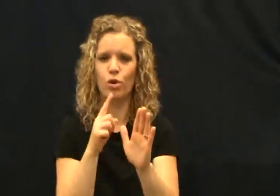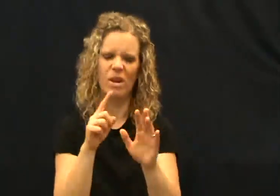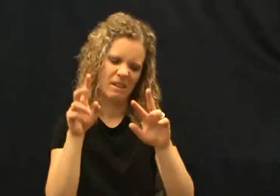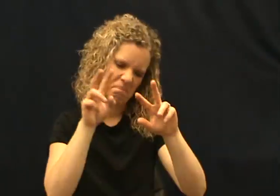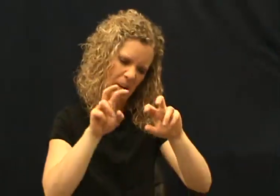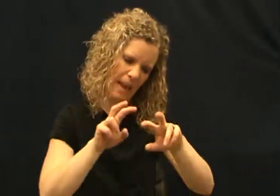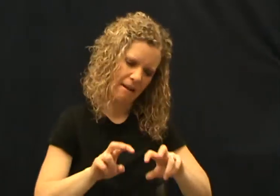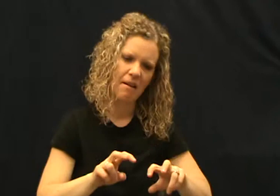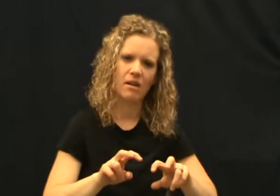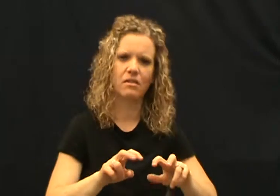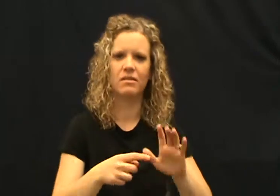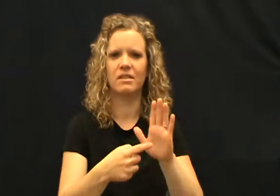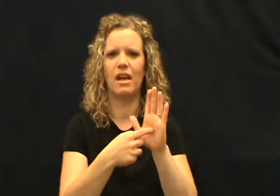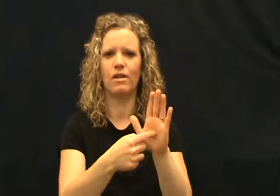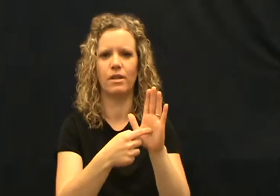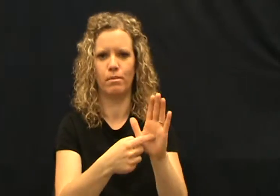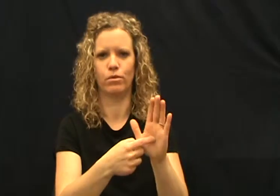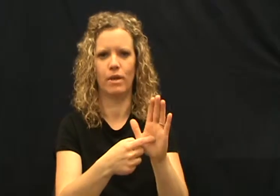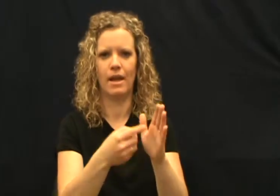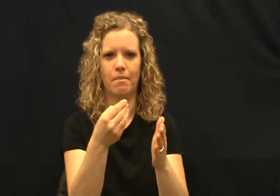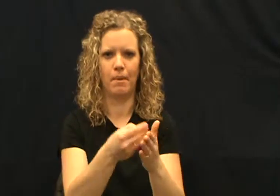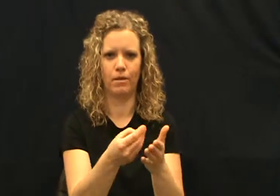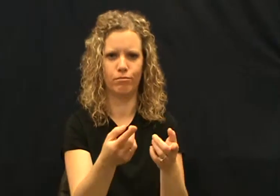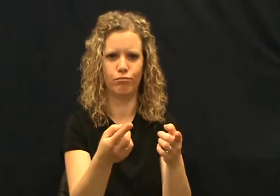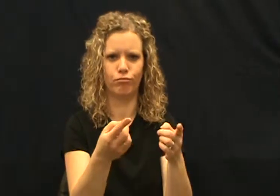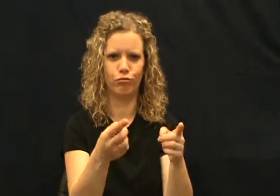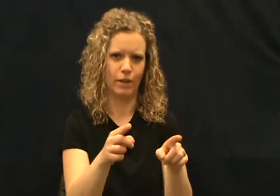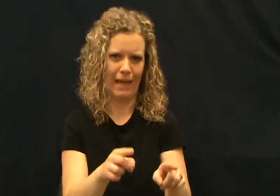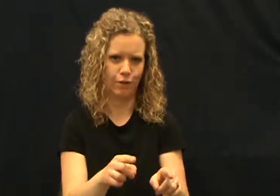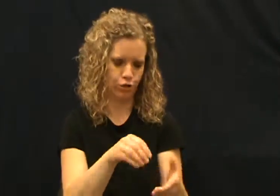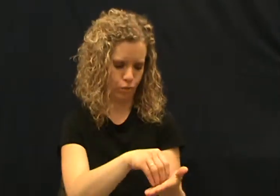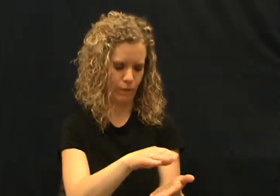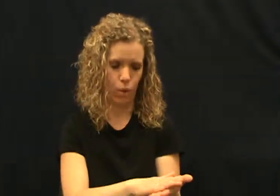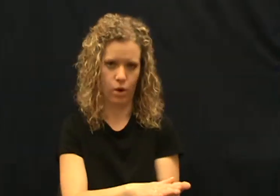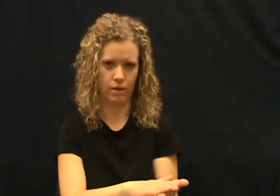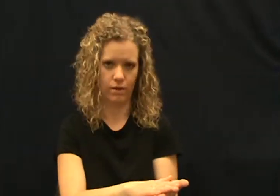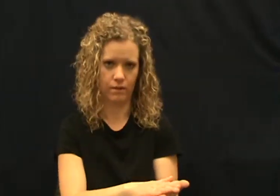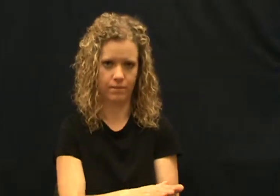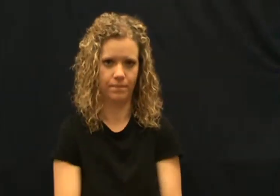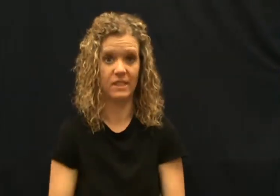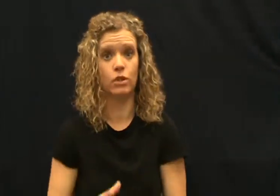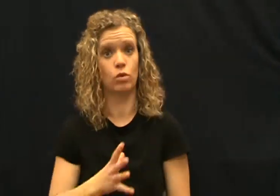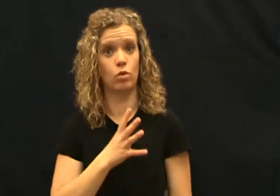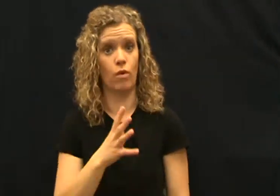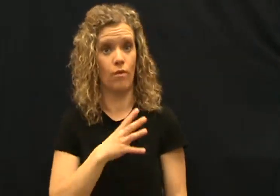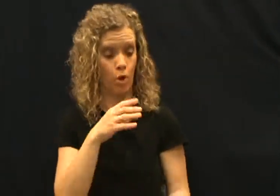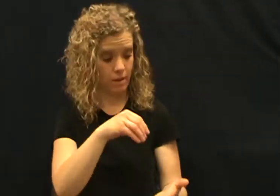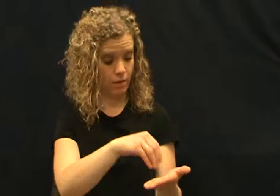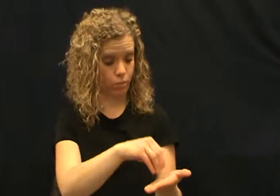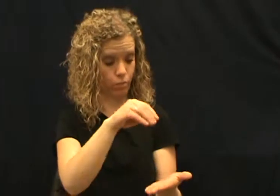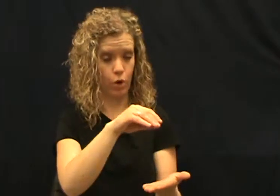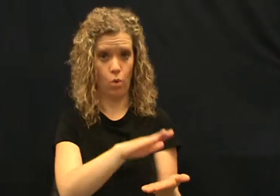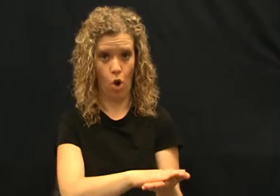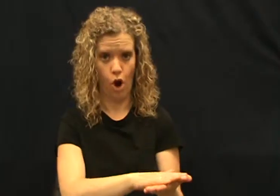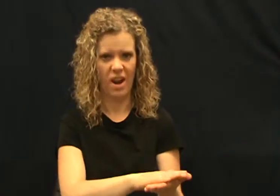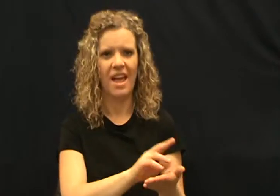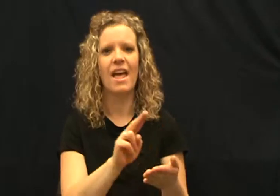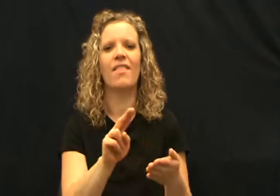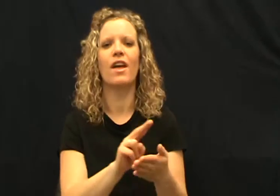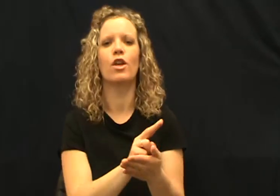demonstrate how transactions are recorded. The way they really get recorded in the records is through this thing we call the general journal,